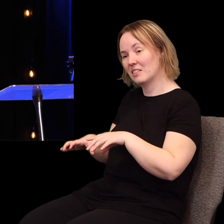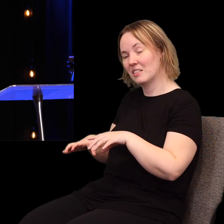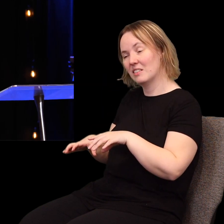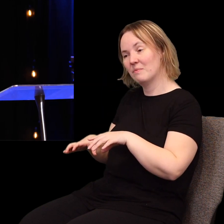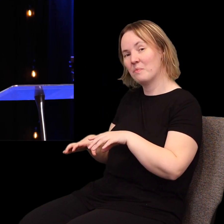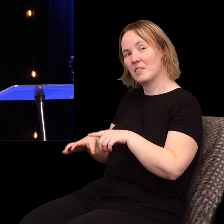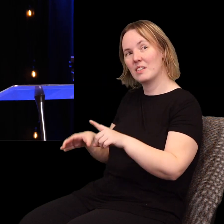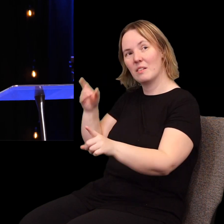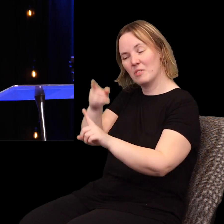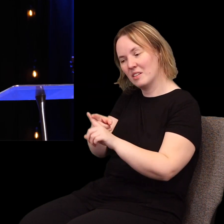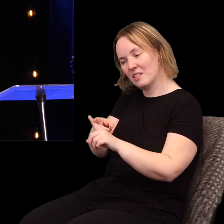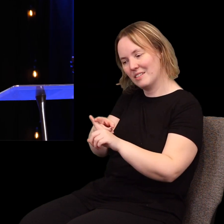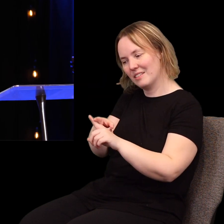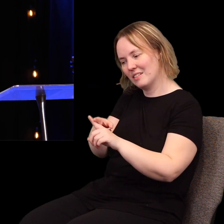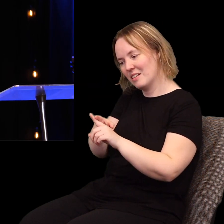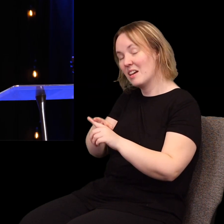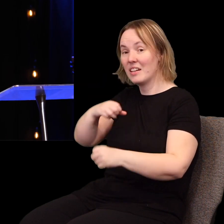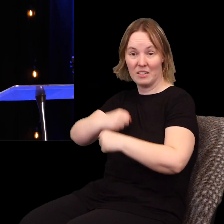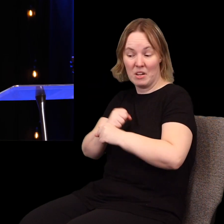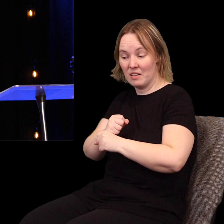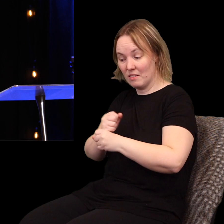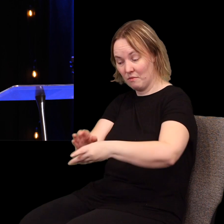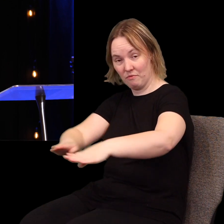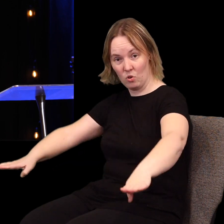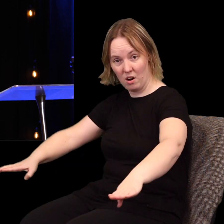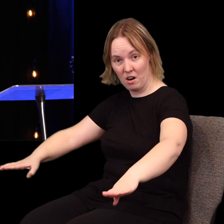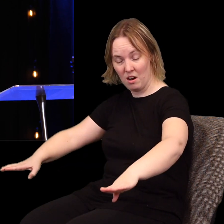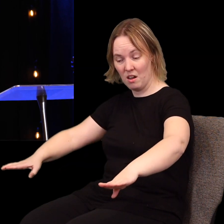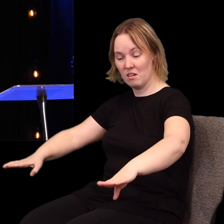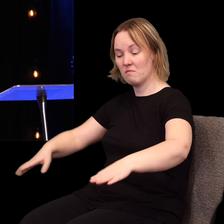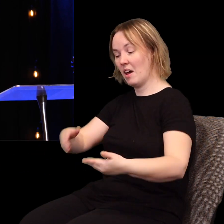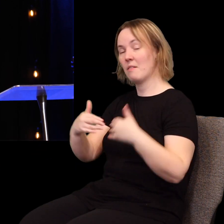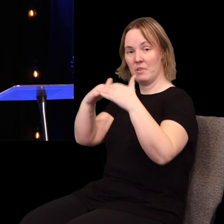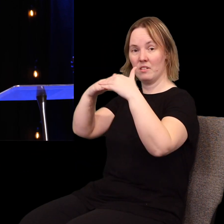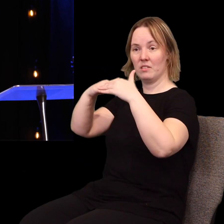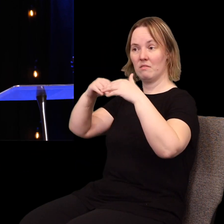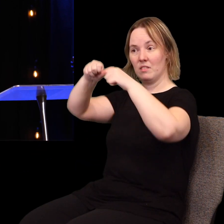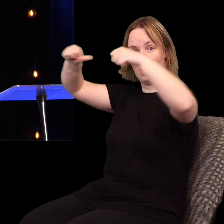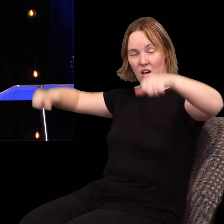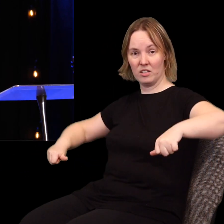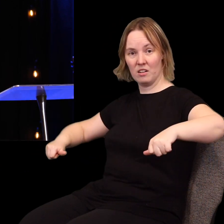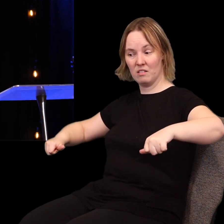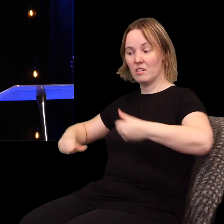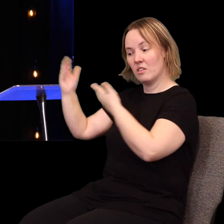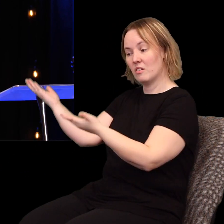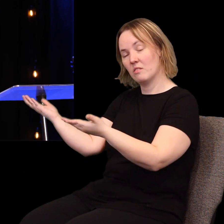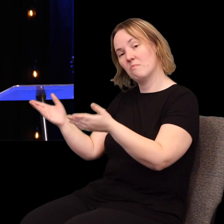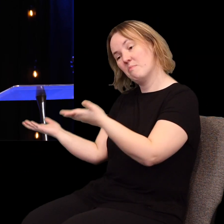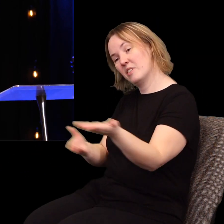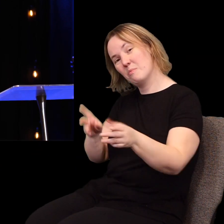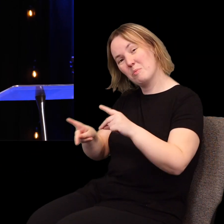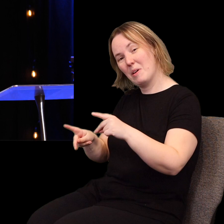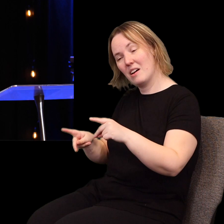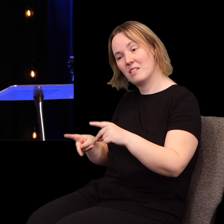point was he had established the floor of the temple and had built the altar to bring the people back, to bring them